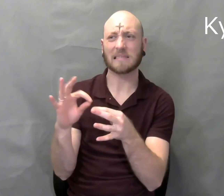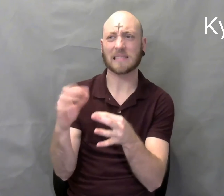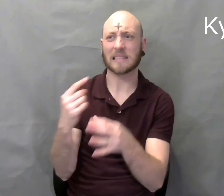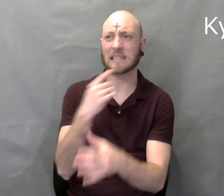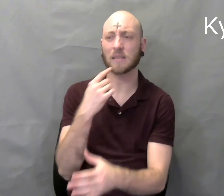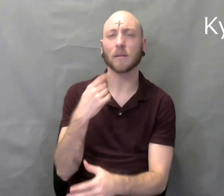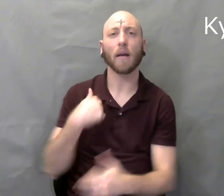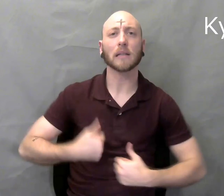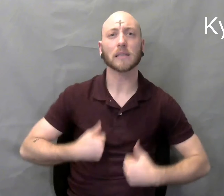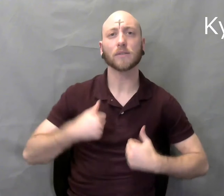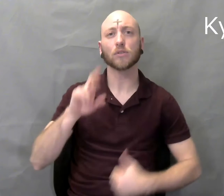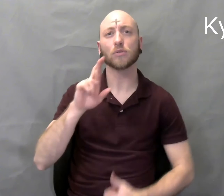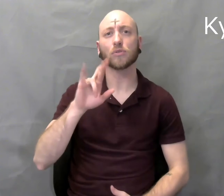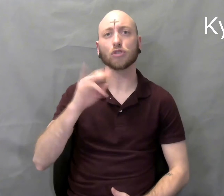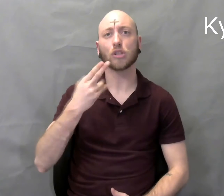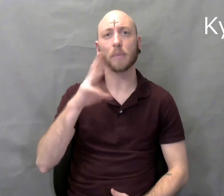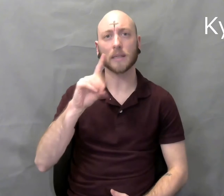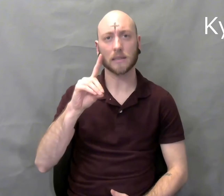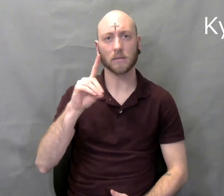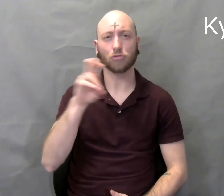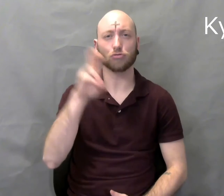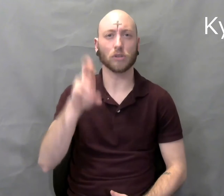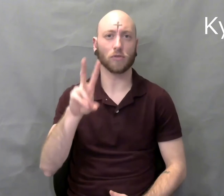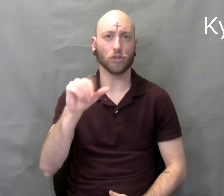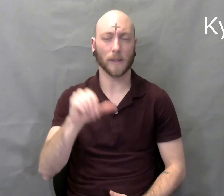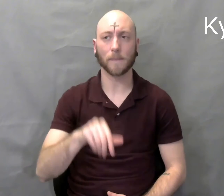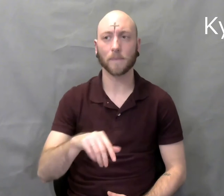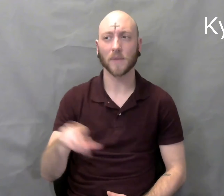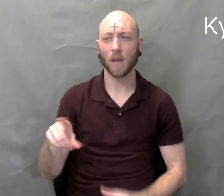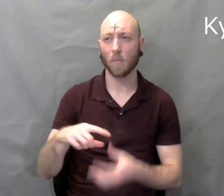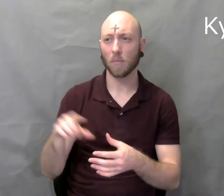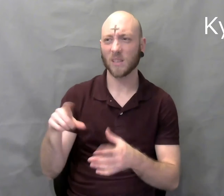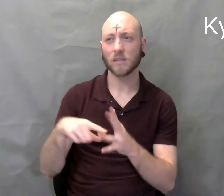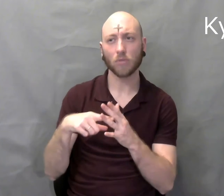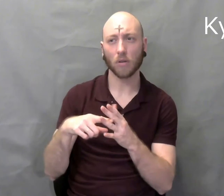at that time. And I just remember he started off his speech,